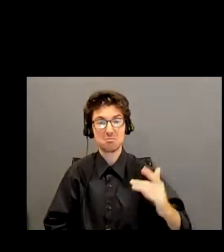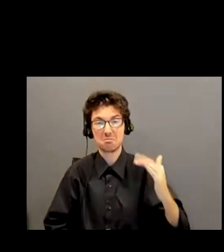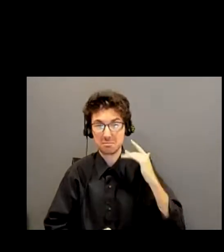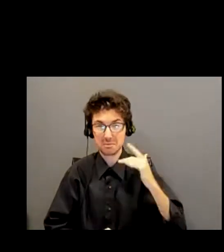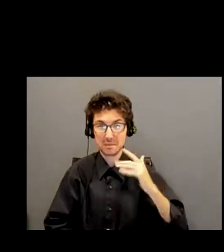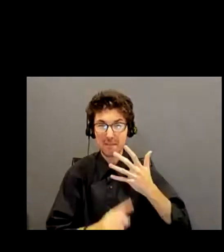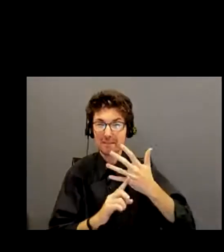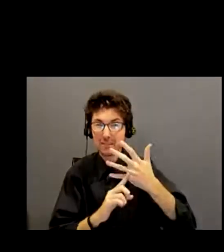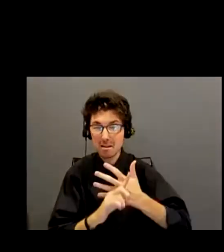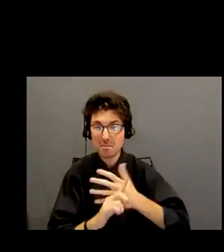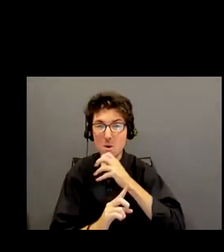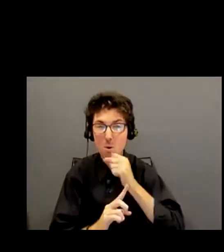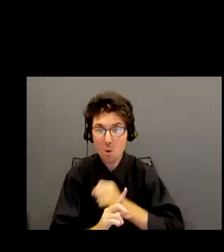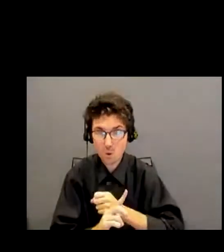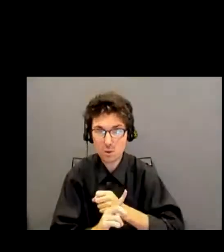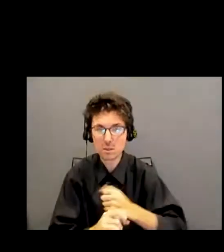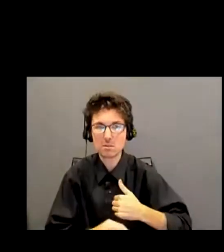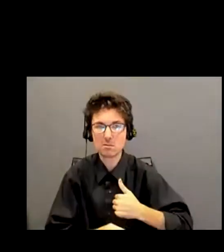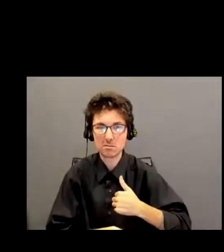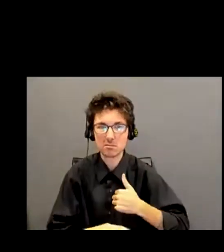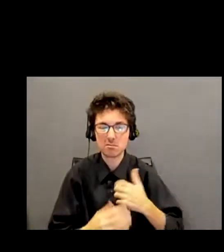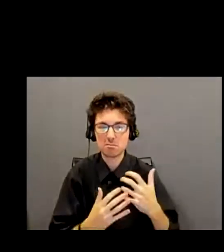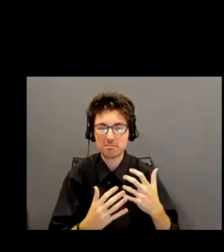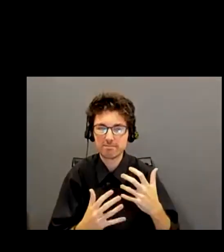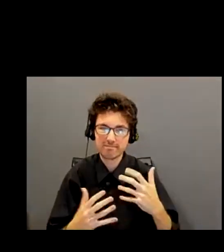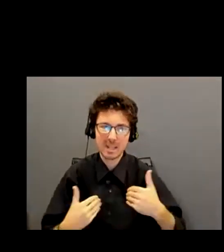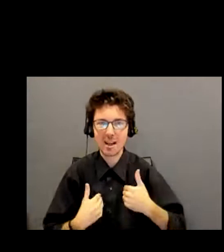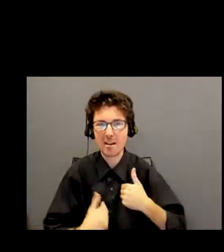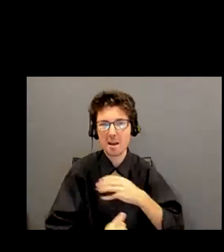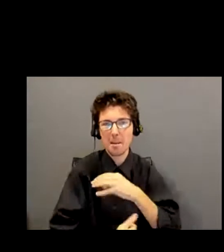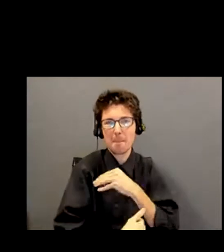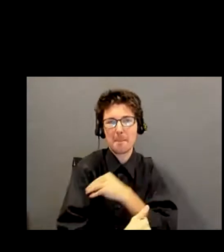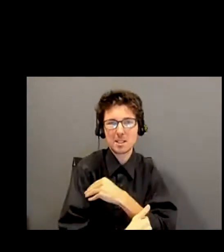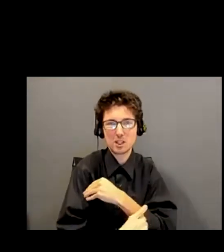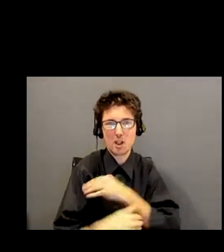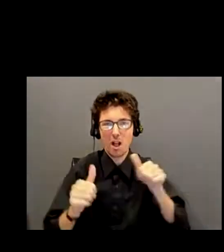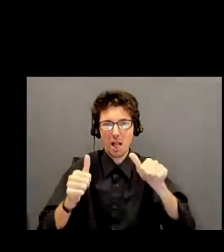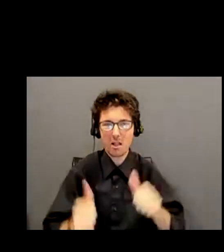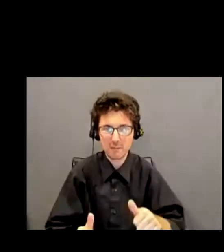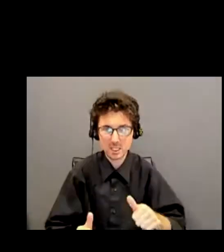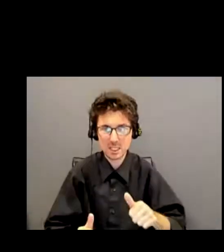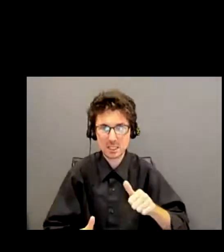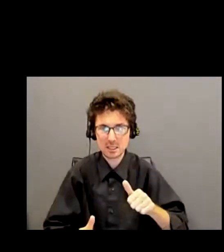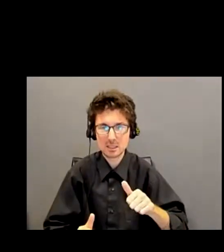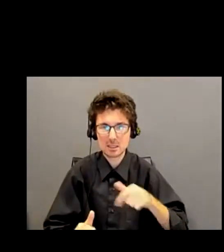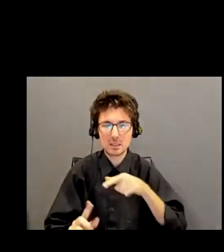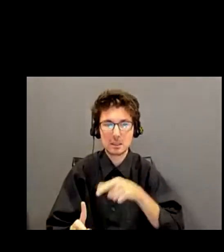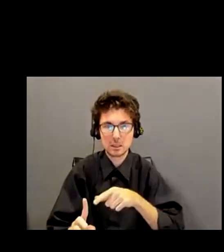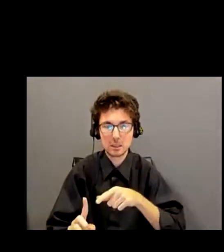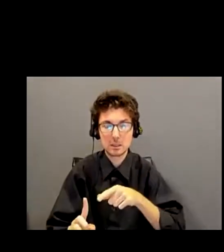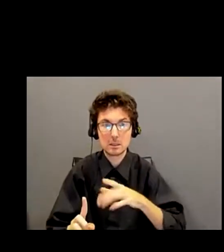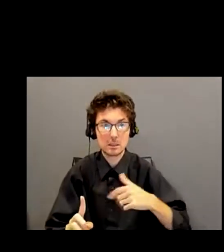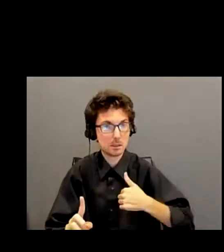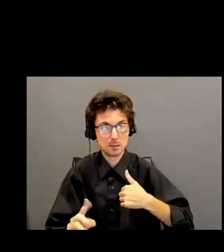2, spinal muscular atrophy, a kind of muscle wasting, and who has been assisted by a motorized